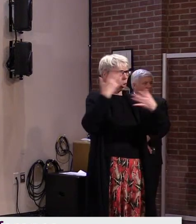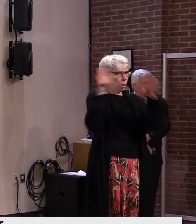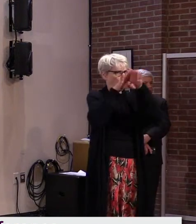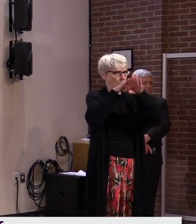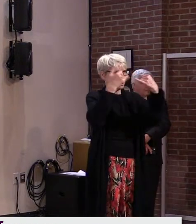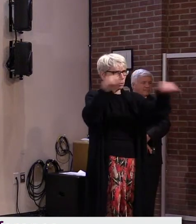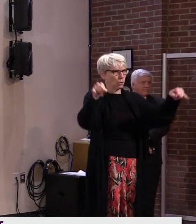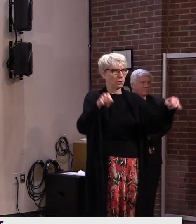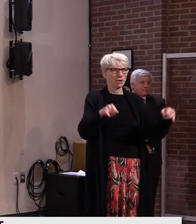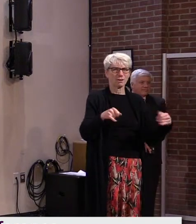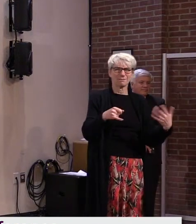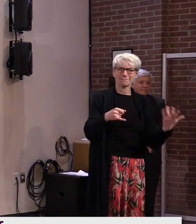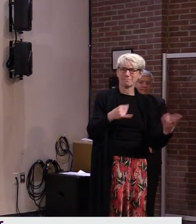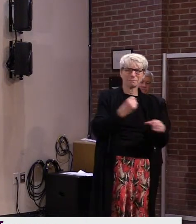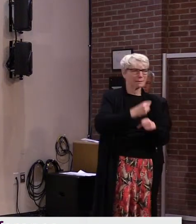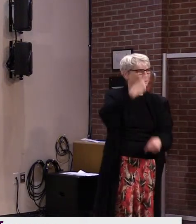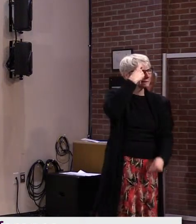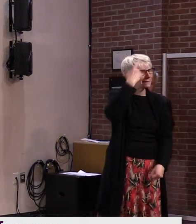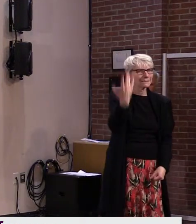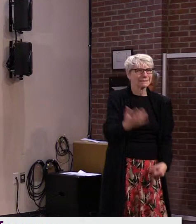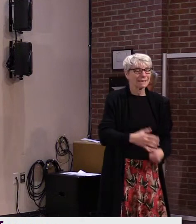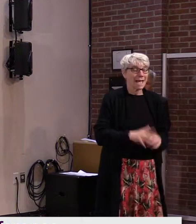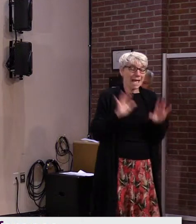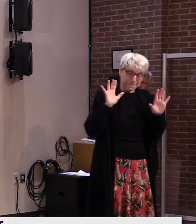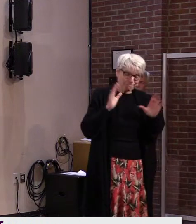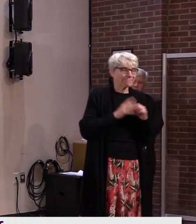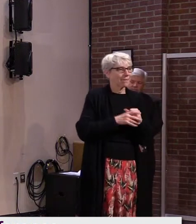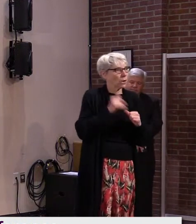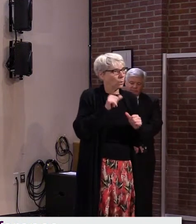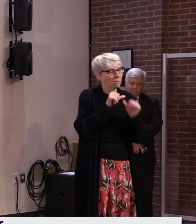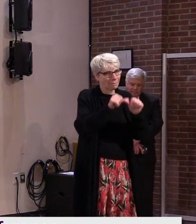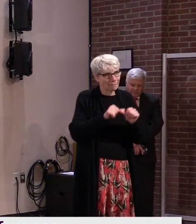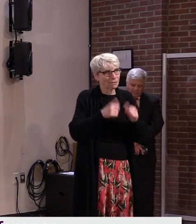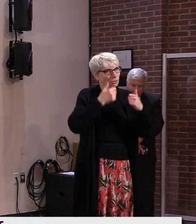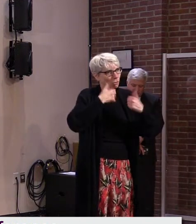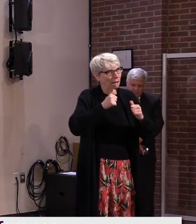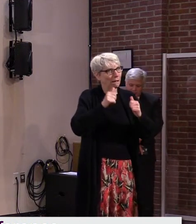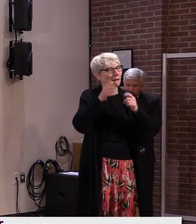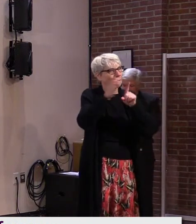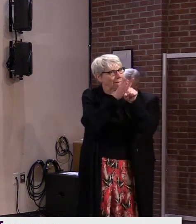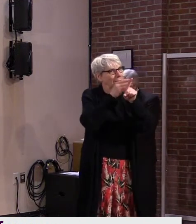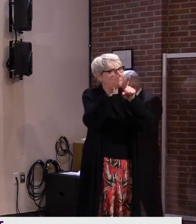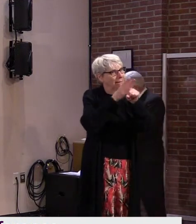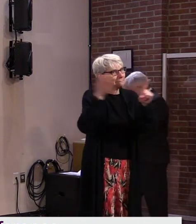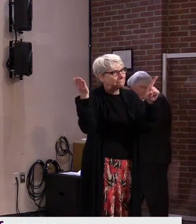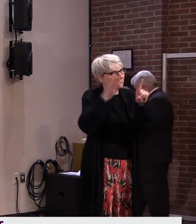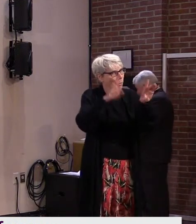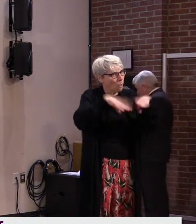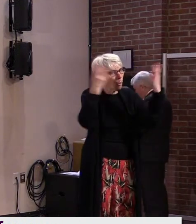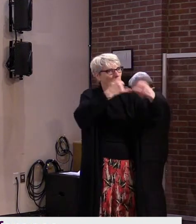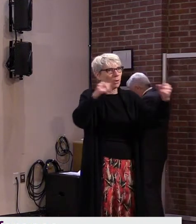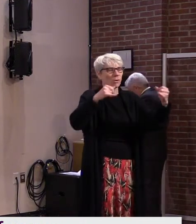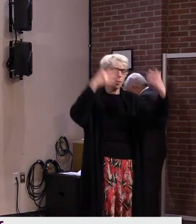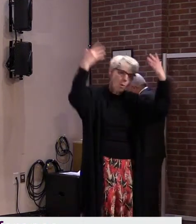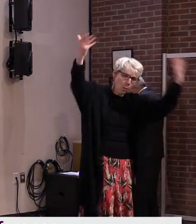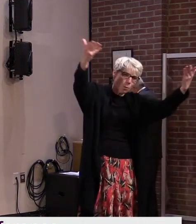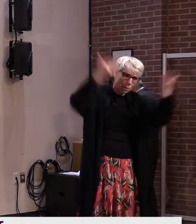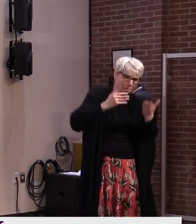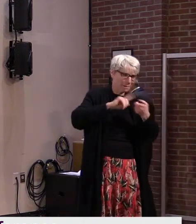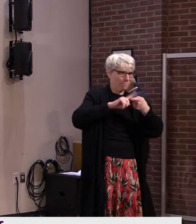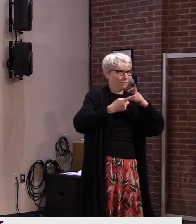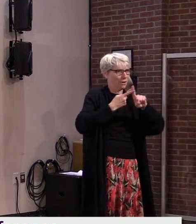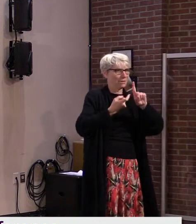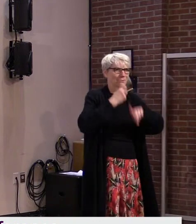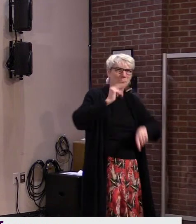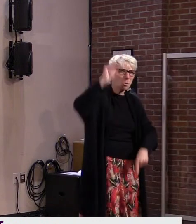again, we're going to continue to make our case to open the border up so that we can welcome our friends from